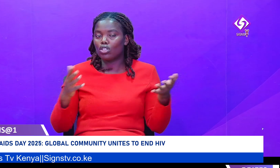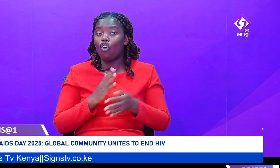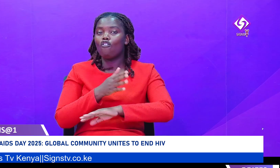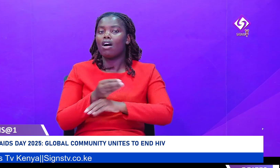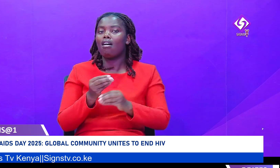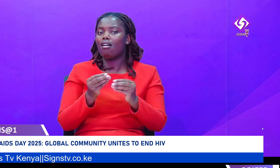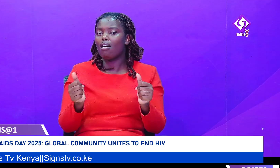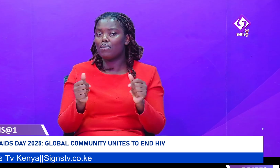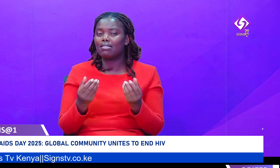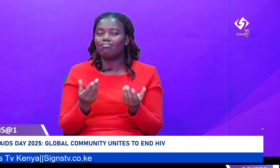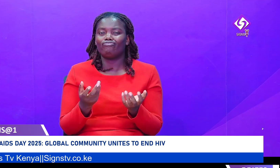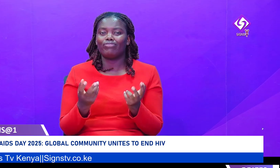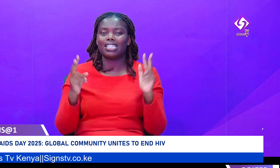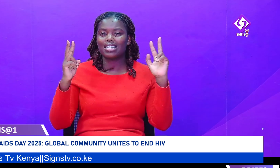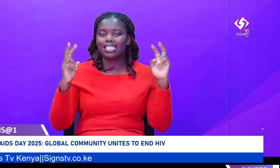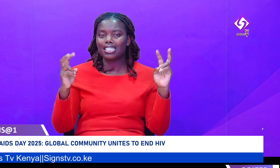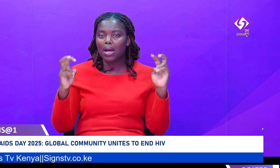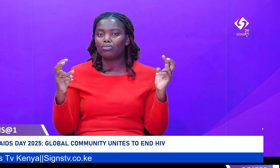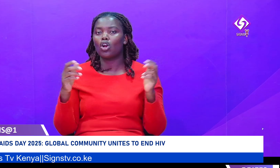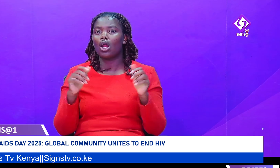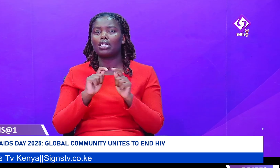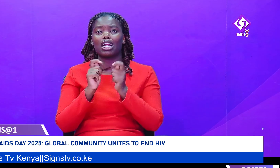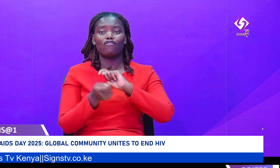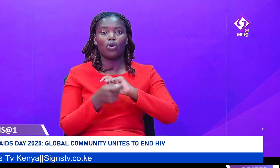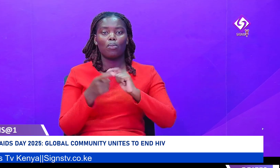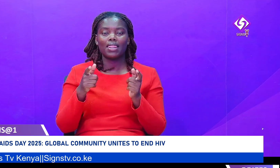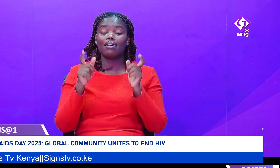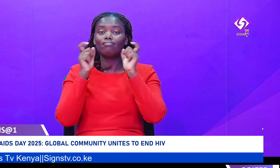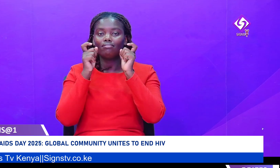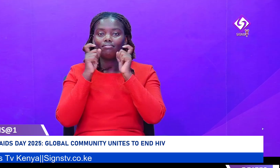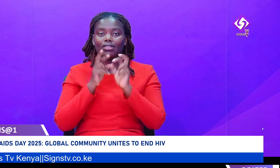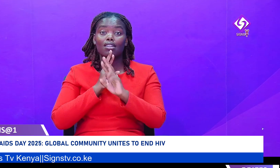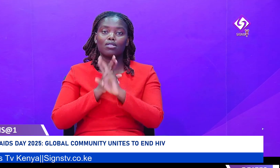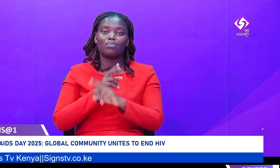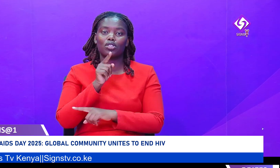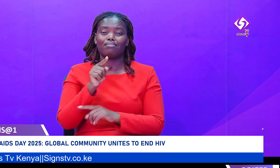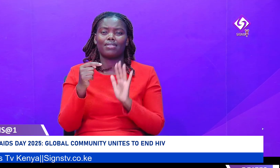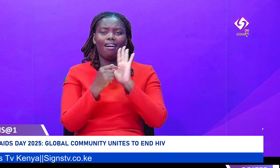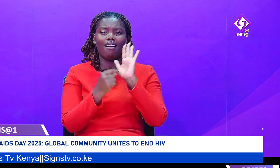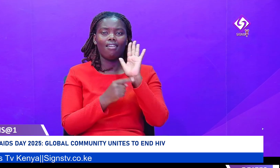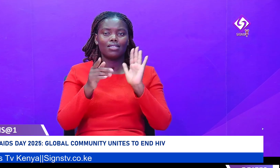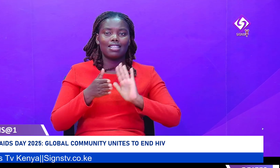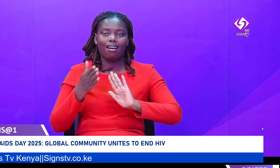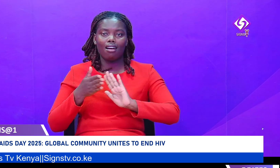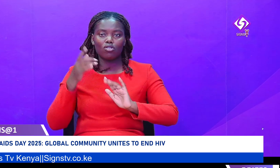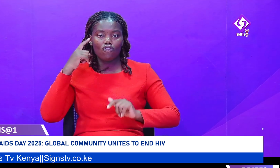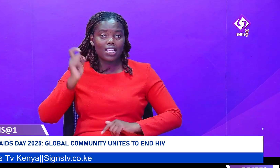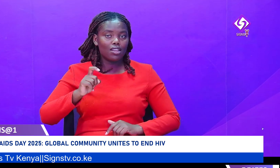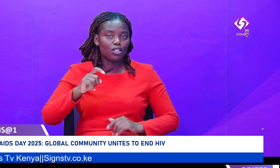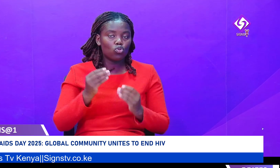This year's theme, Overcoming Disruptions, Transforming the AIDS Response, highlights the urgent need